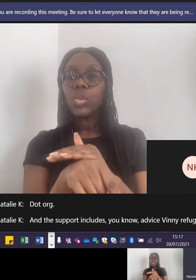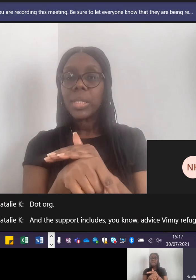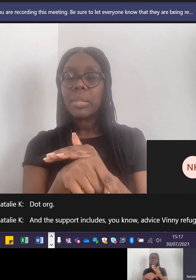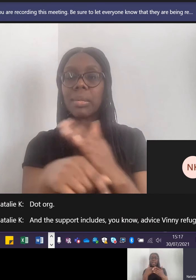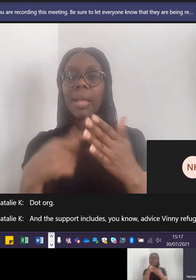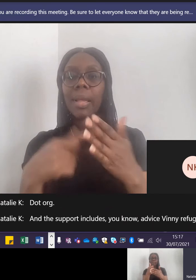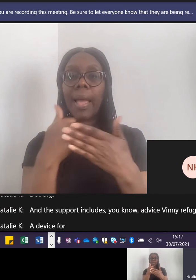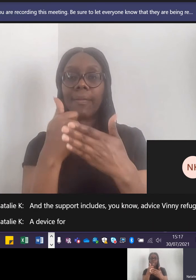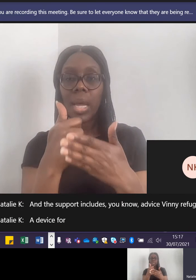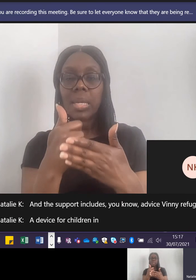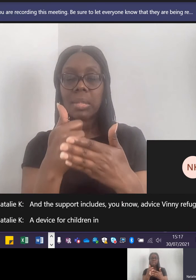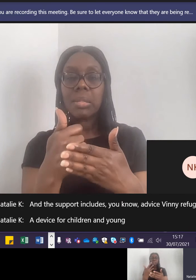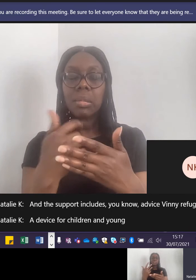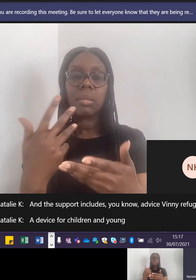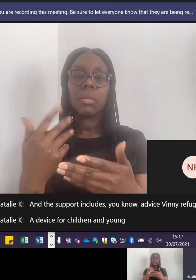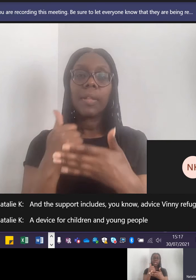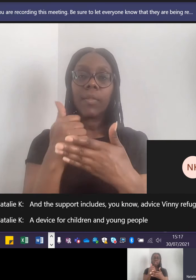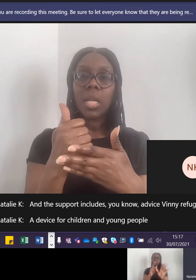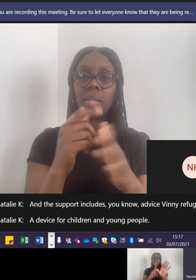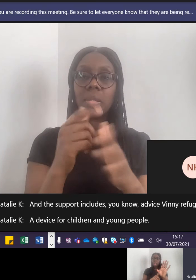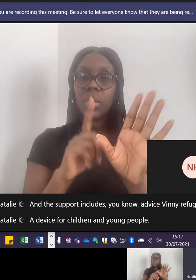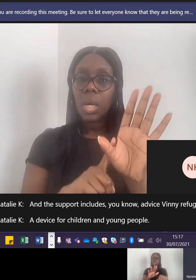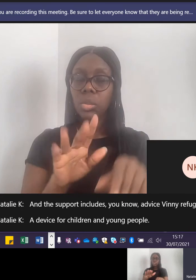advice for children and young people,